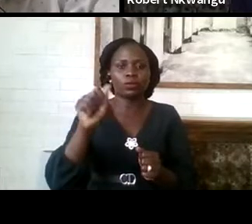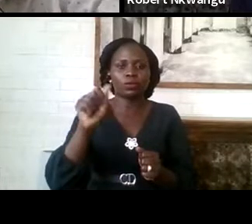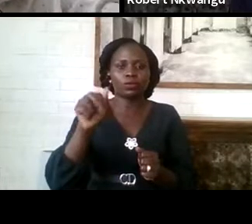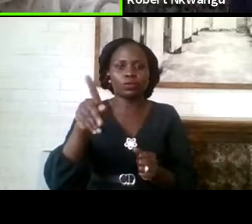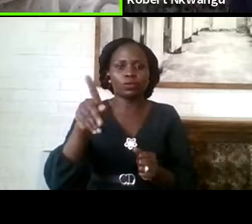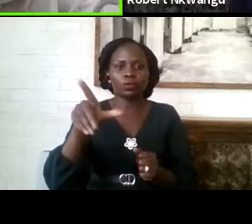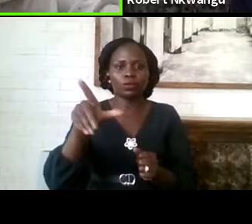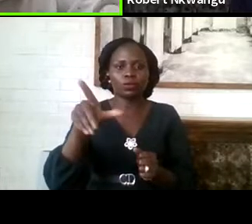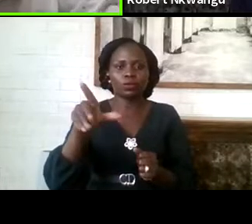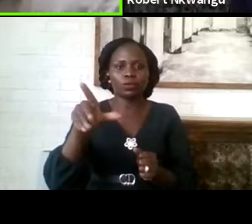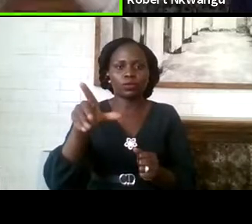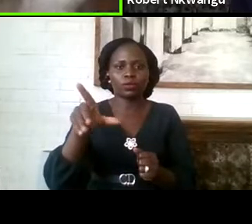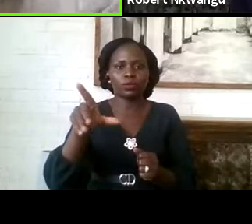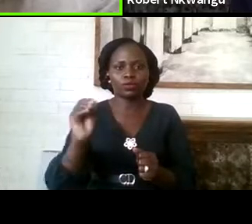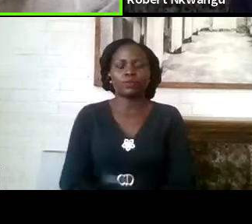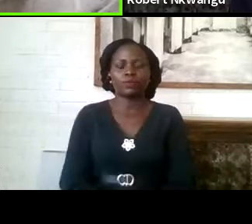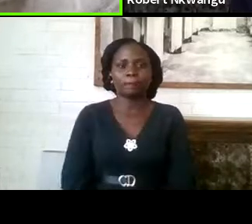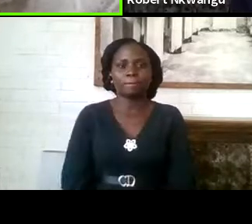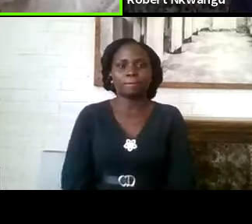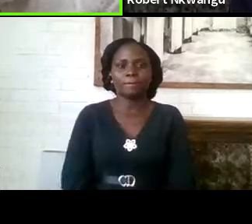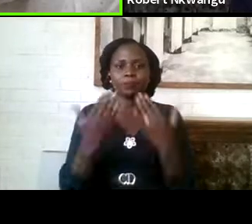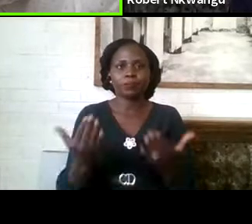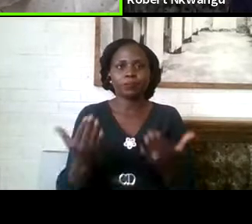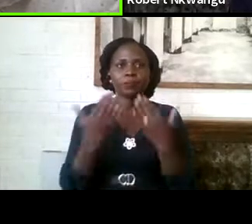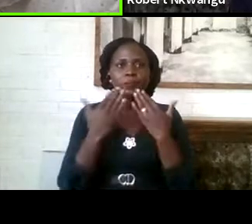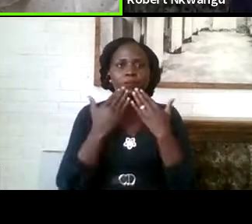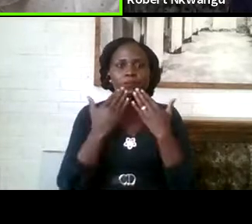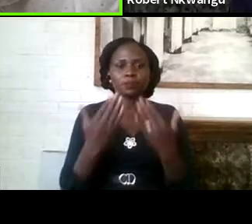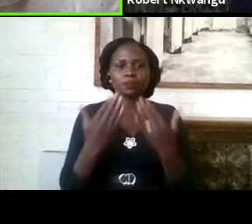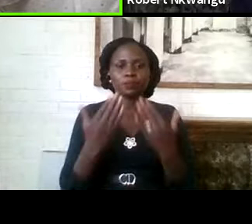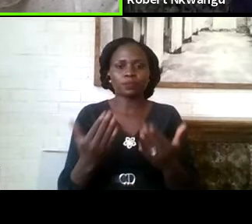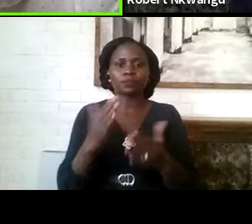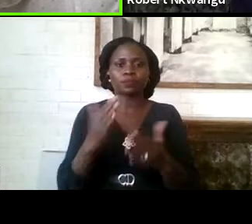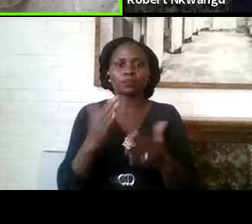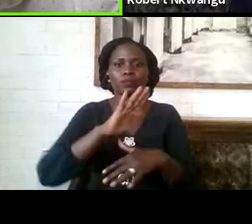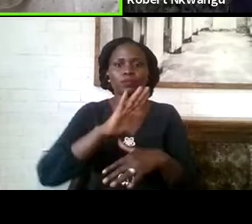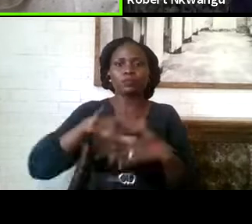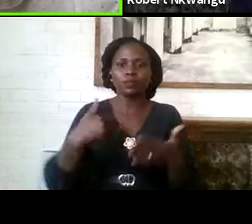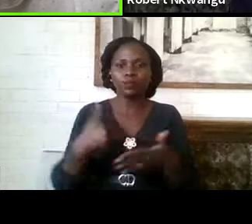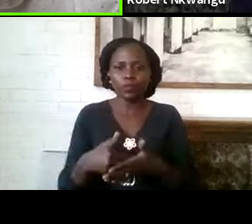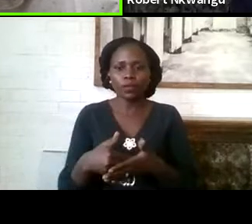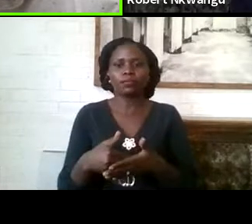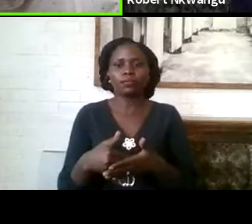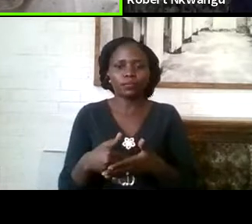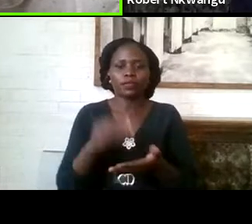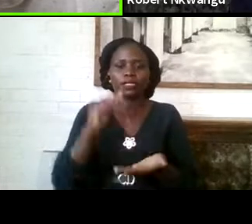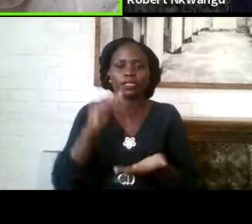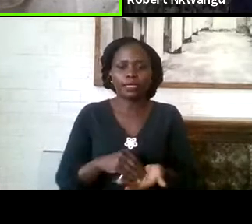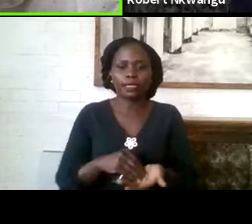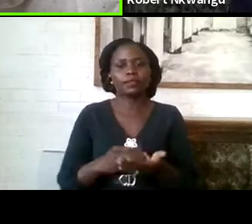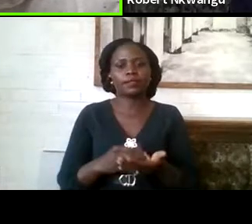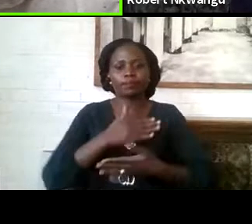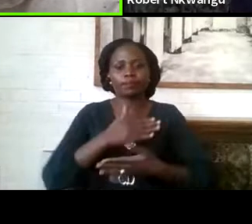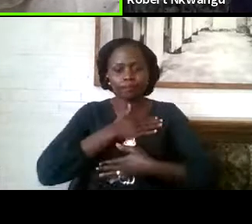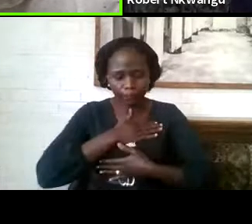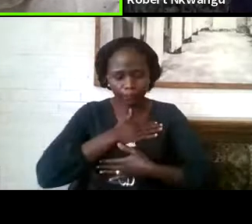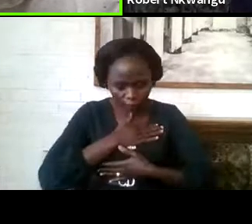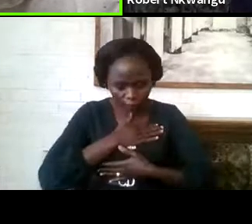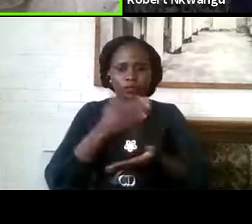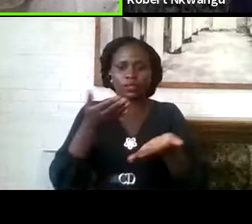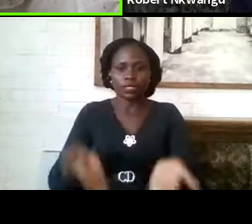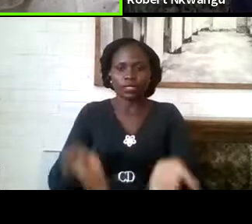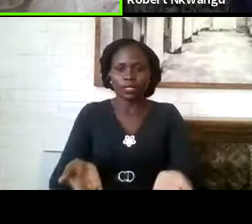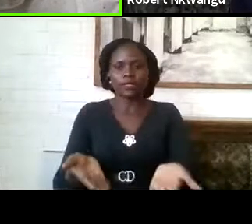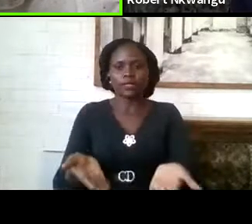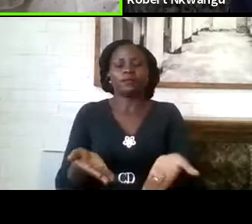Thank you, Paul. Again, I'm very honored to be in this panel. I think